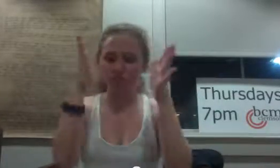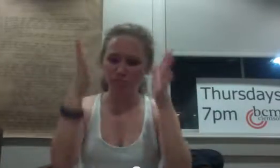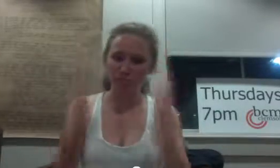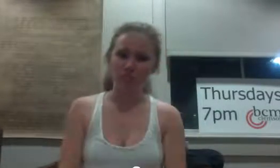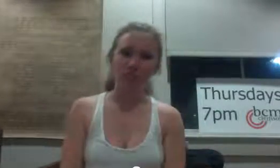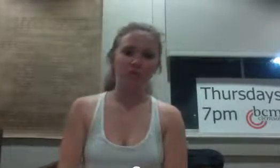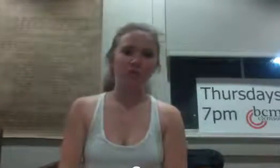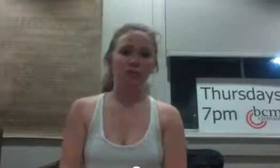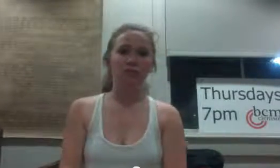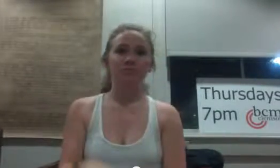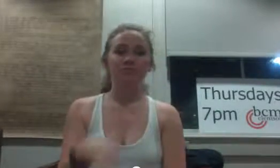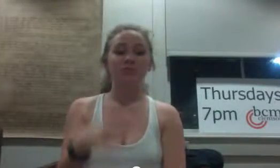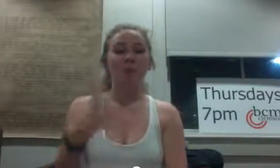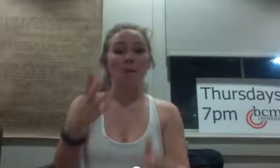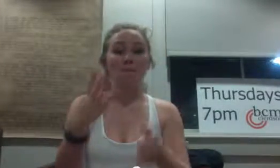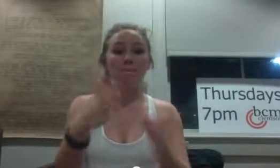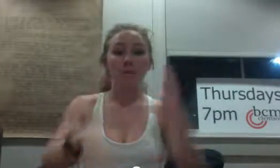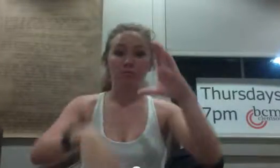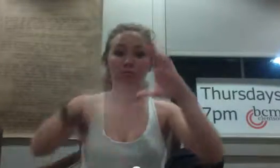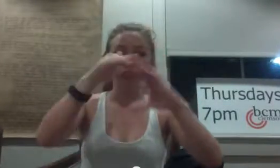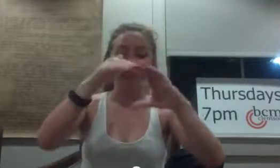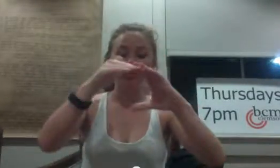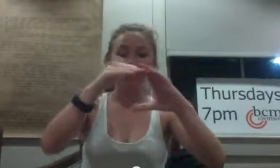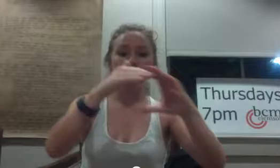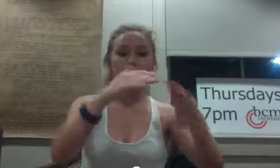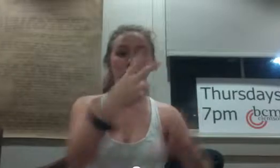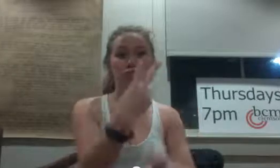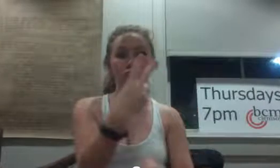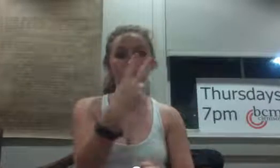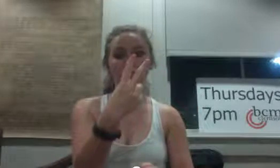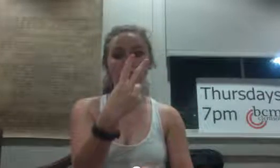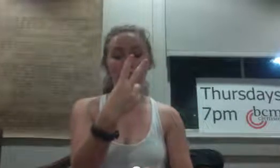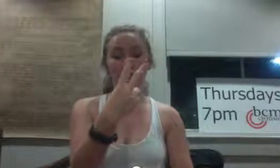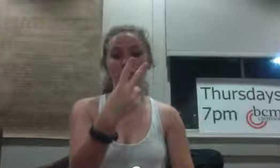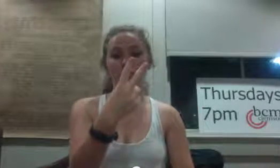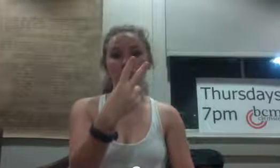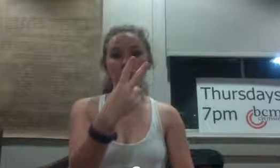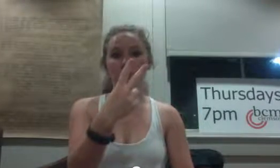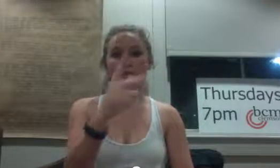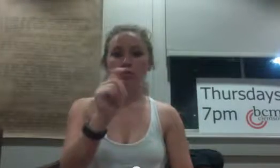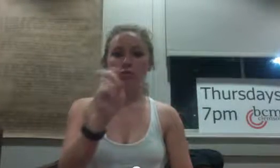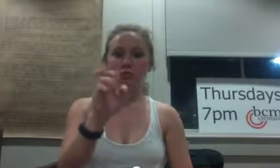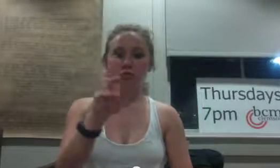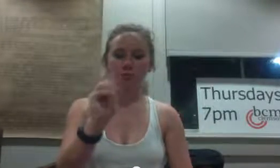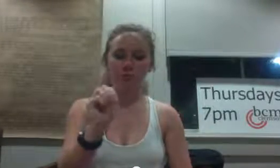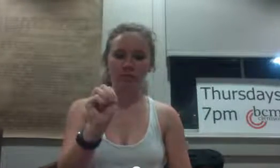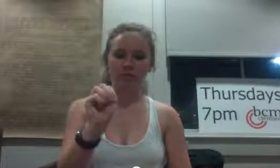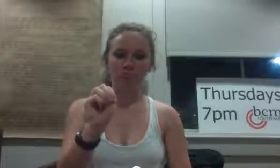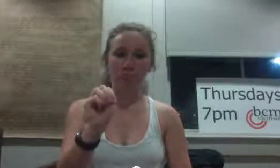The president is a very, very important person, but is limited to